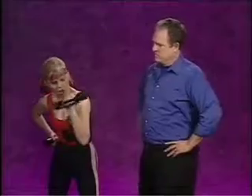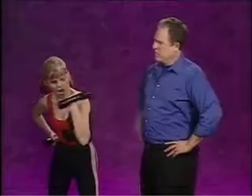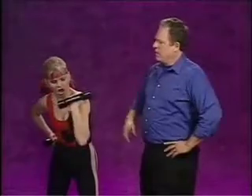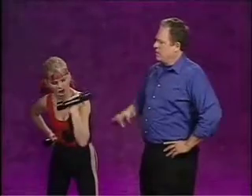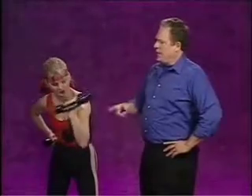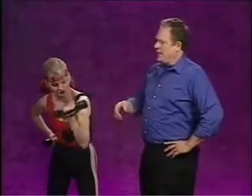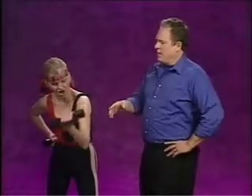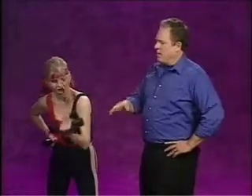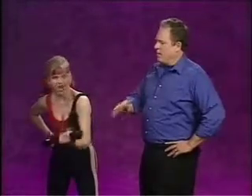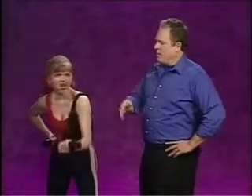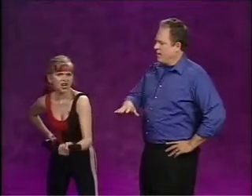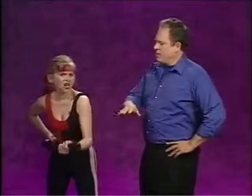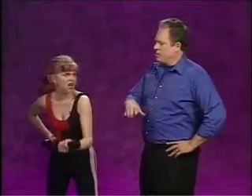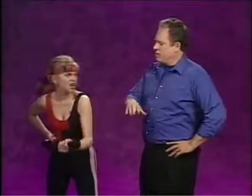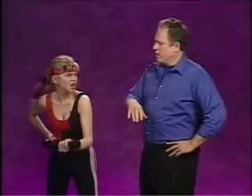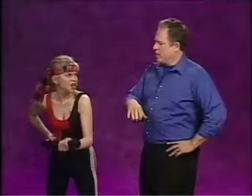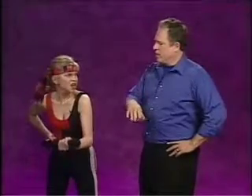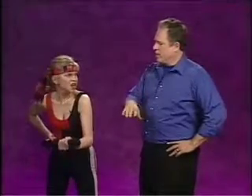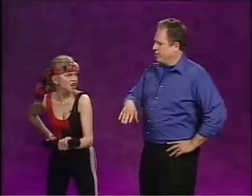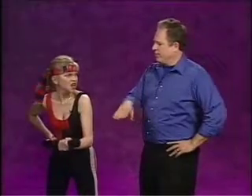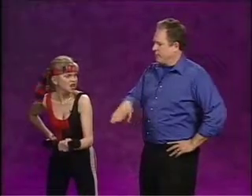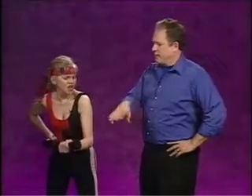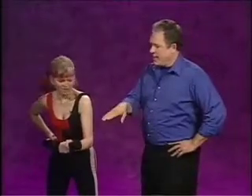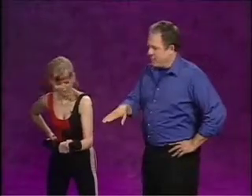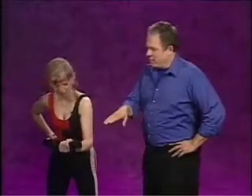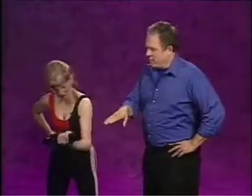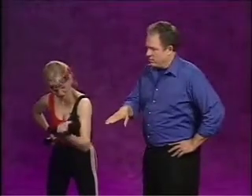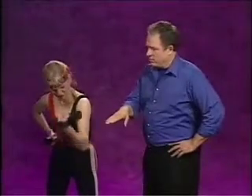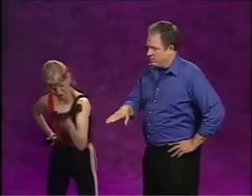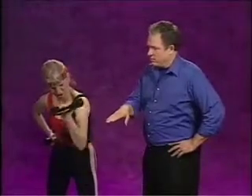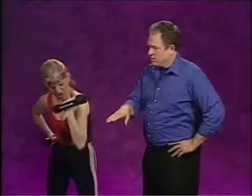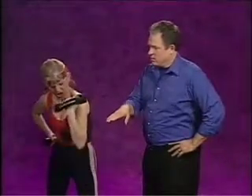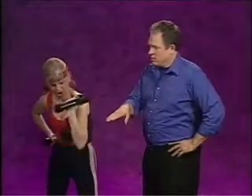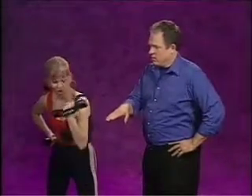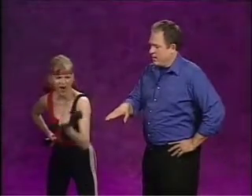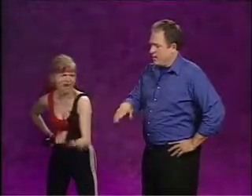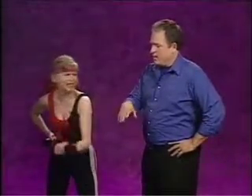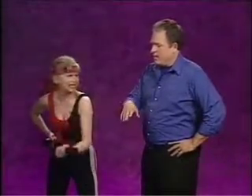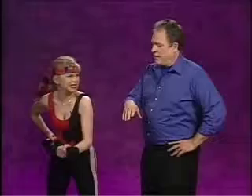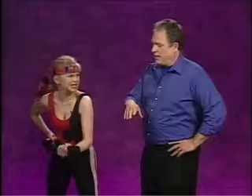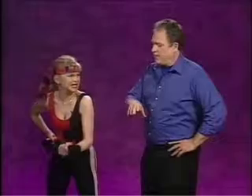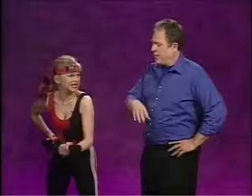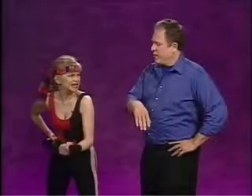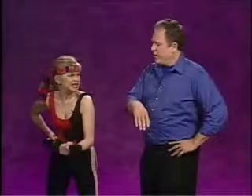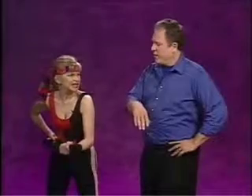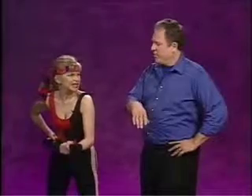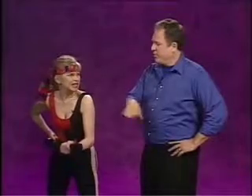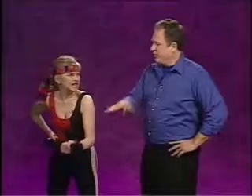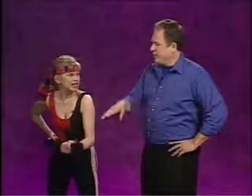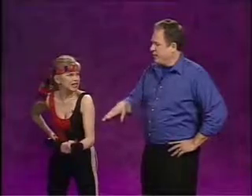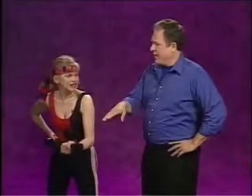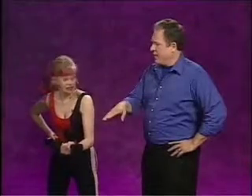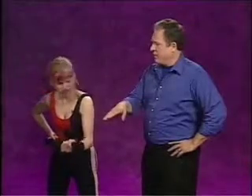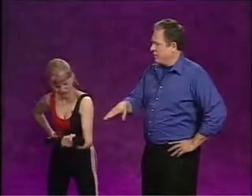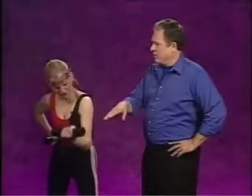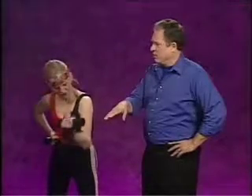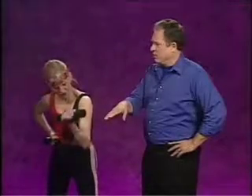12, 13, 14, 15, 16, 17, 18, 19, 20, 30. Hey, what about 21 through 29? 40, what? And 31 through 39?